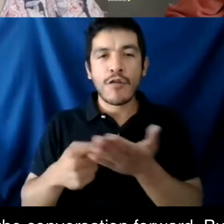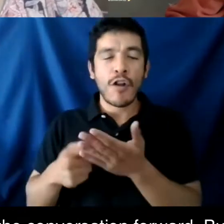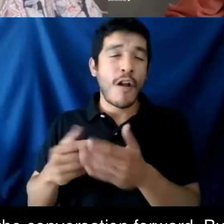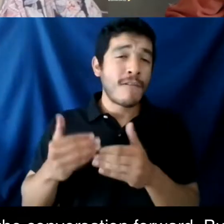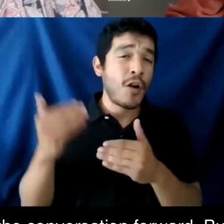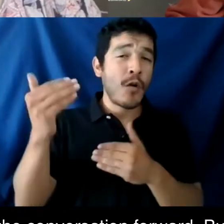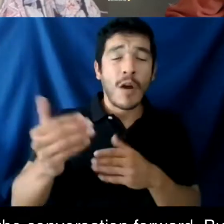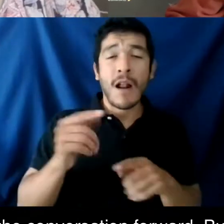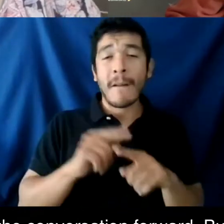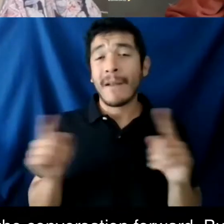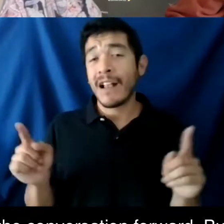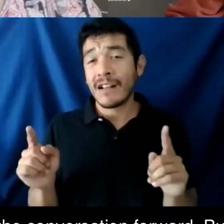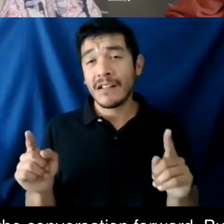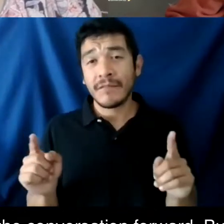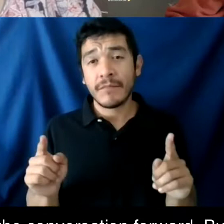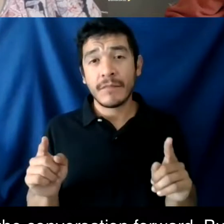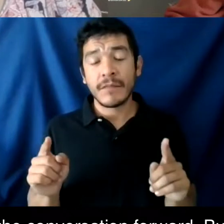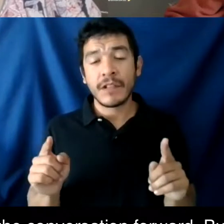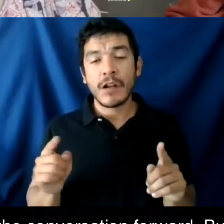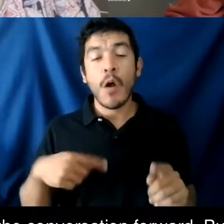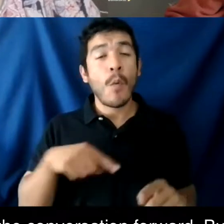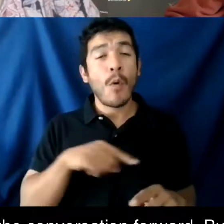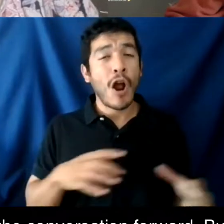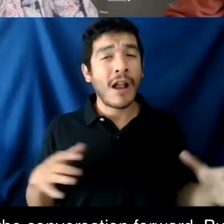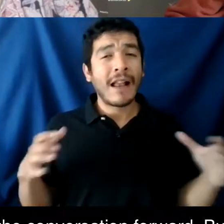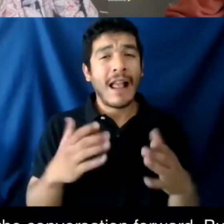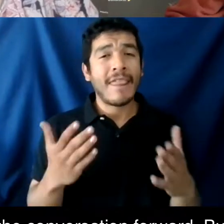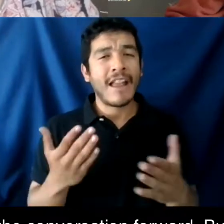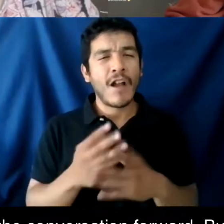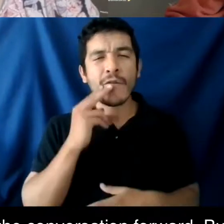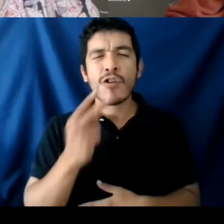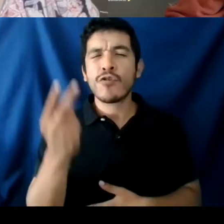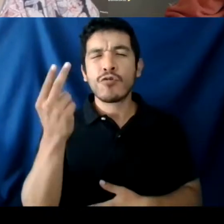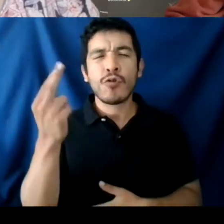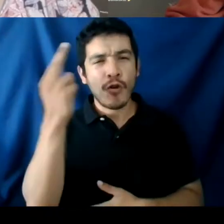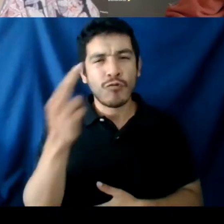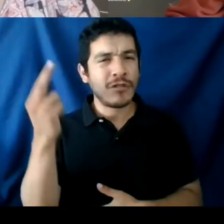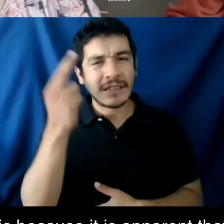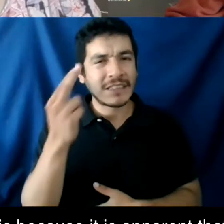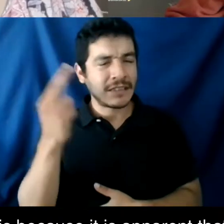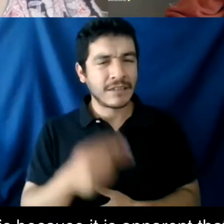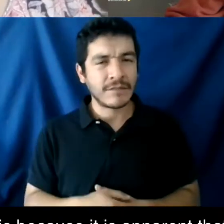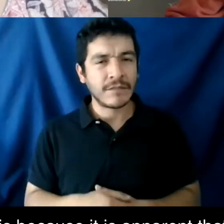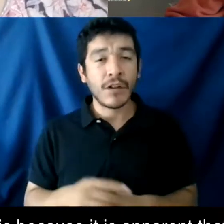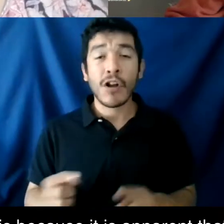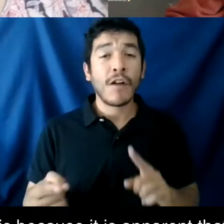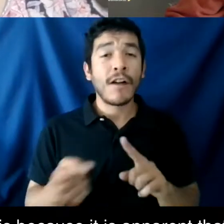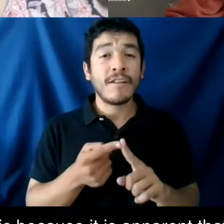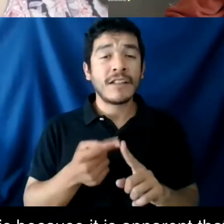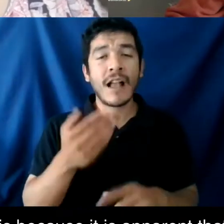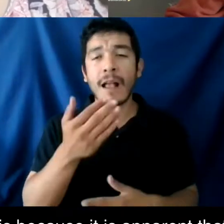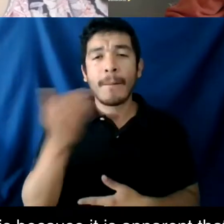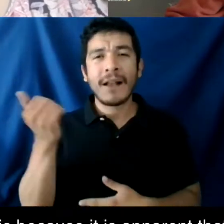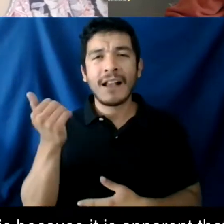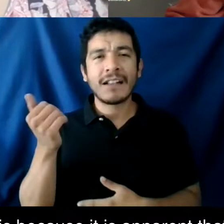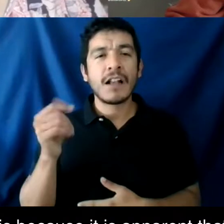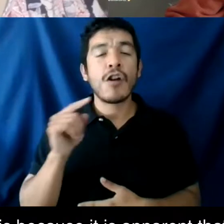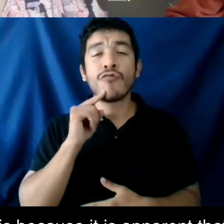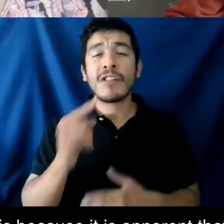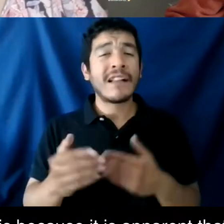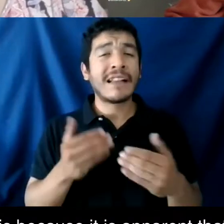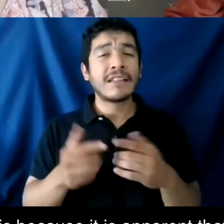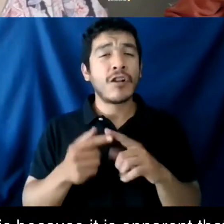But we're gathered here for two primary reasons. First is because it is apparent